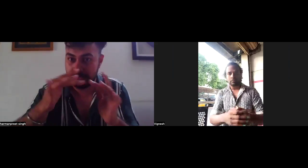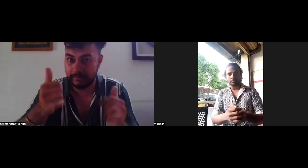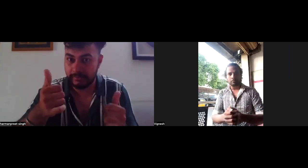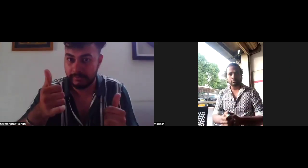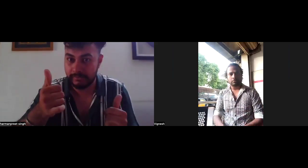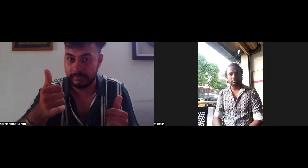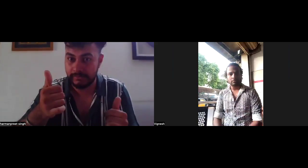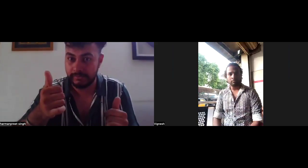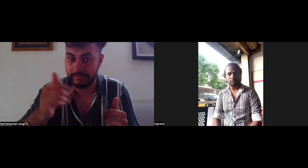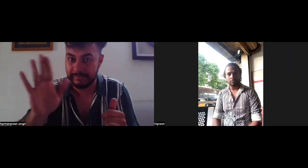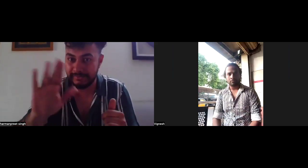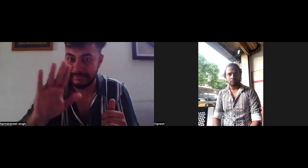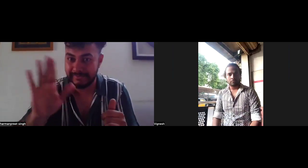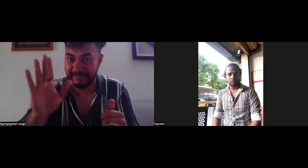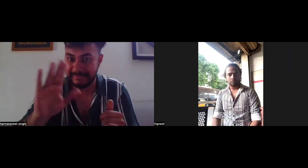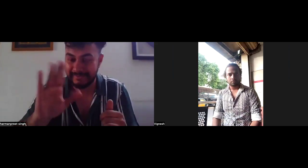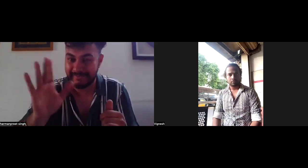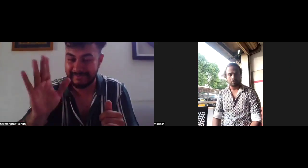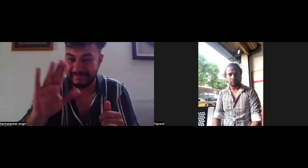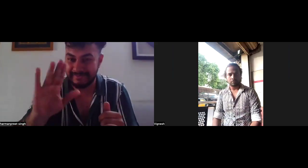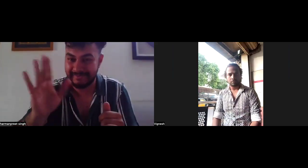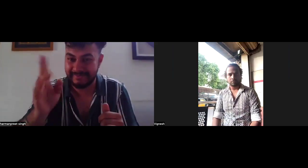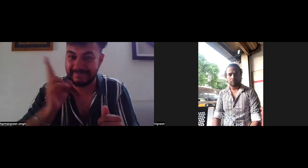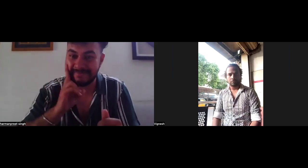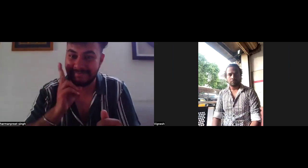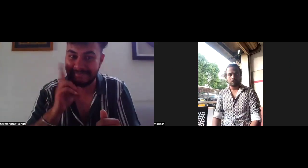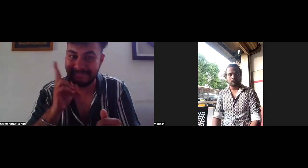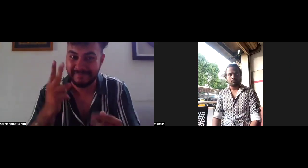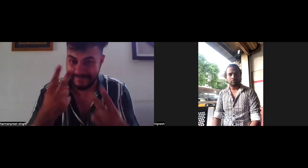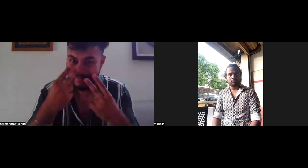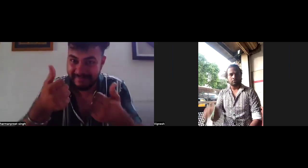Great. Can you see me? Vignesh, can you see me clearly?